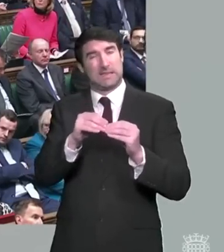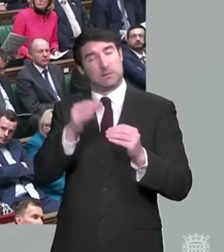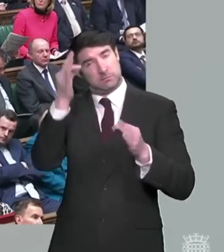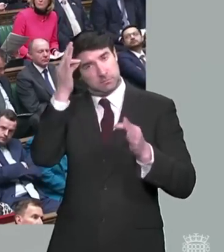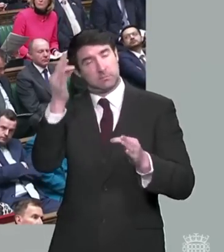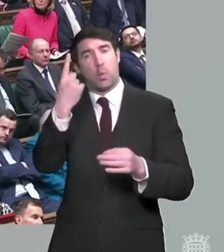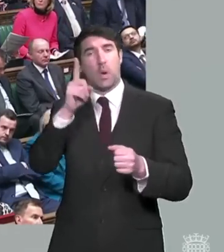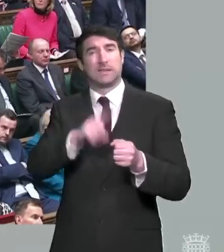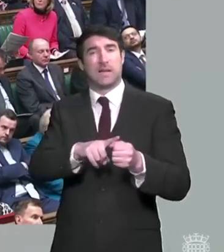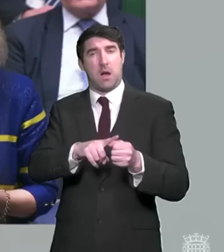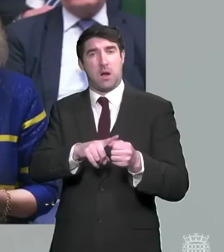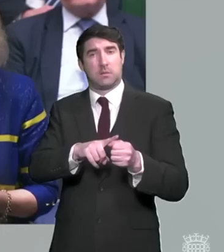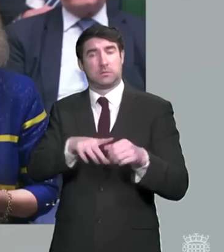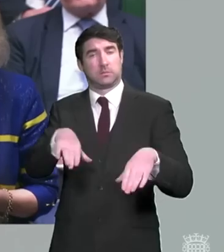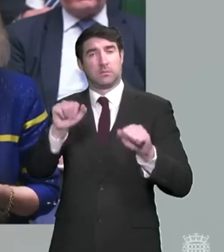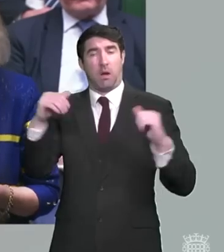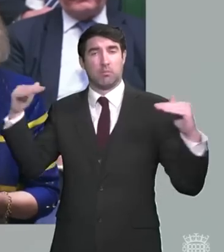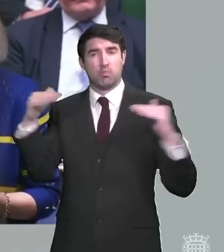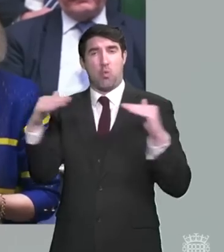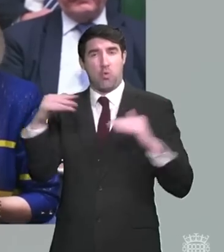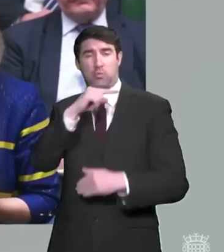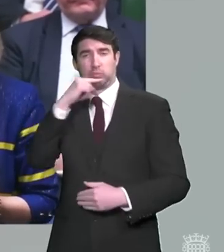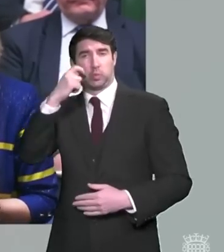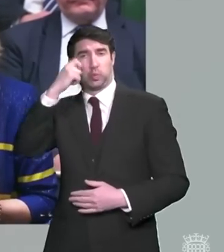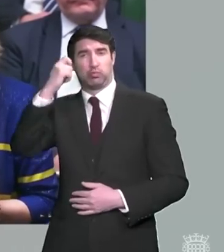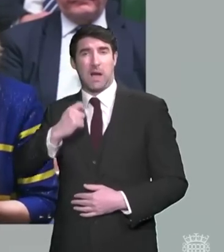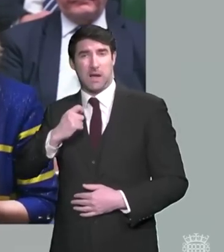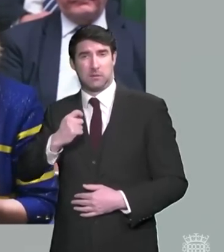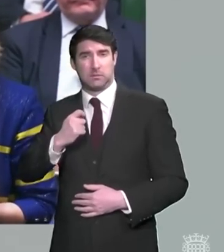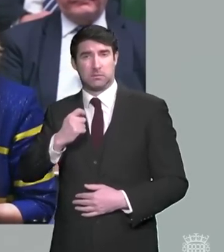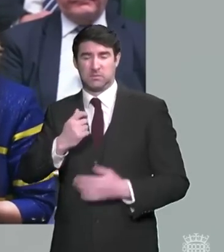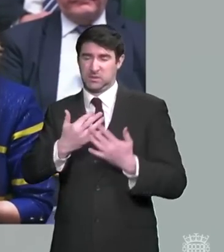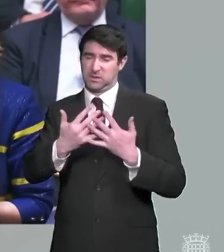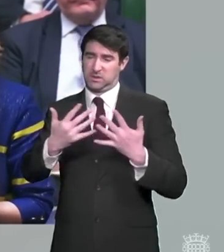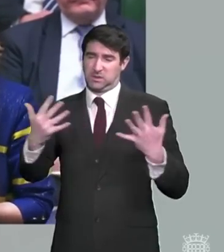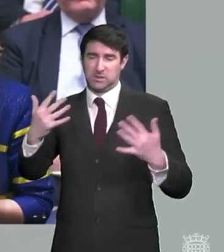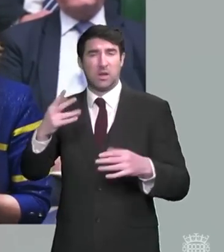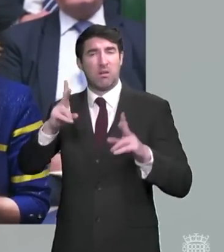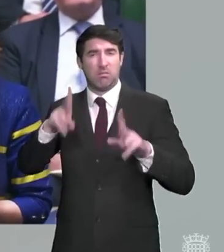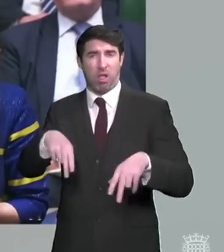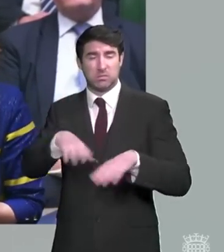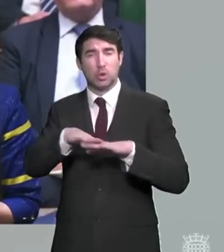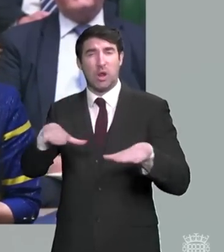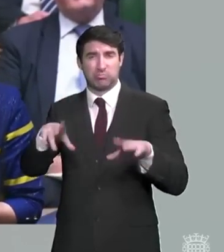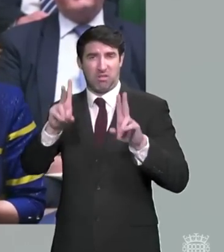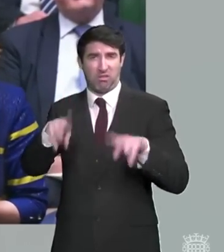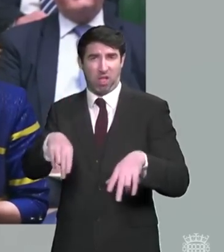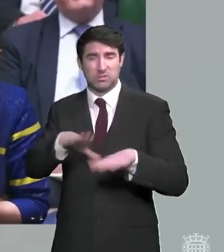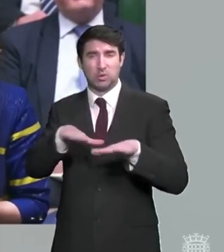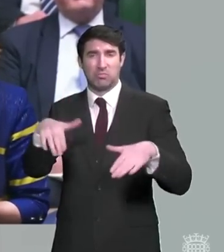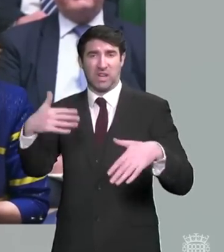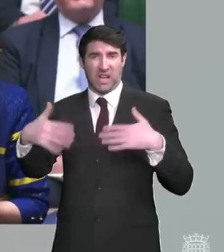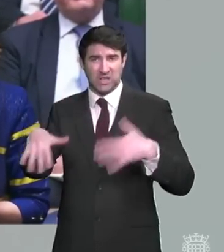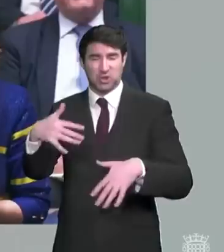Ukraine. Thousands of people have been killed. Over 1,000 children have been killed or injured. So will my right honourable